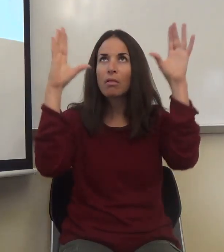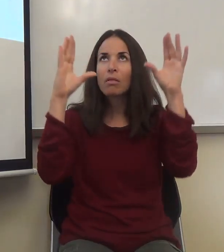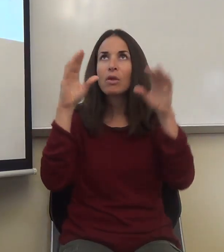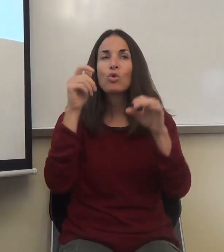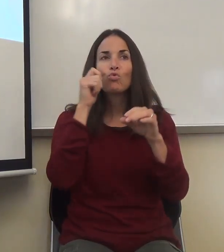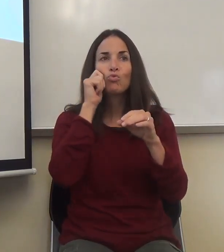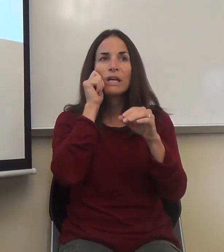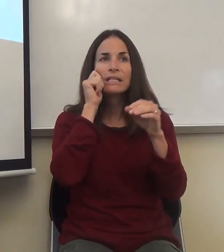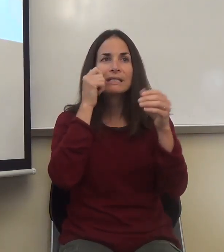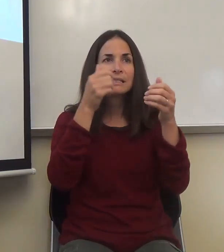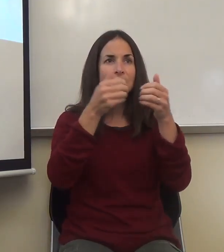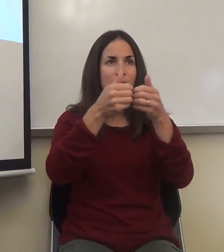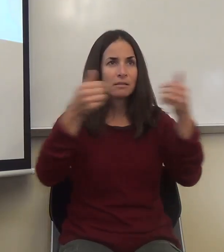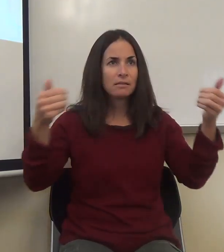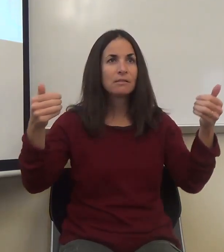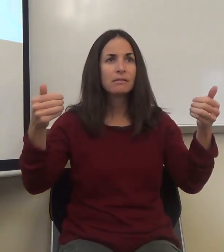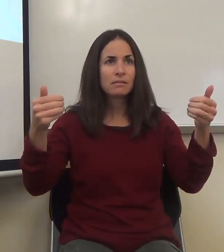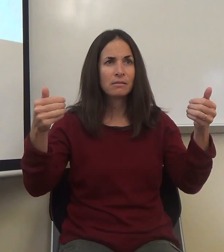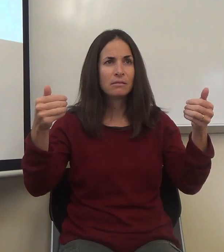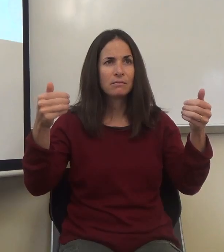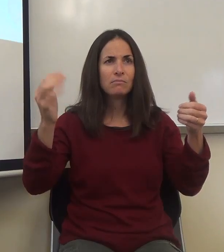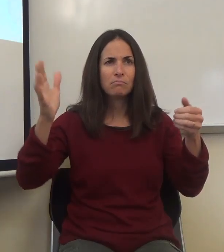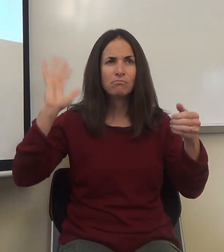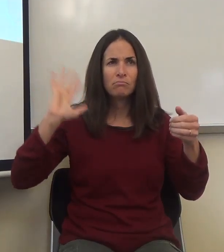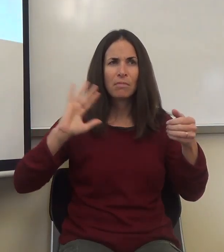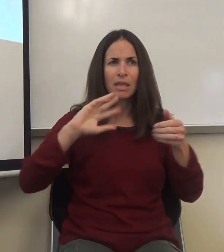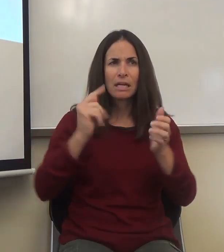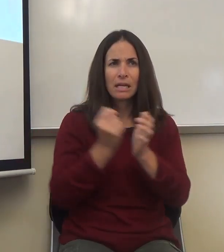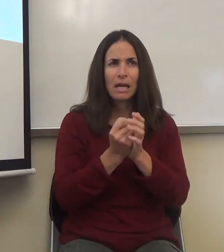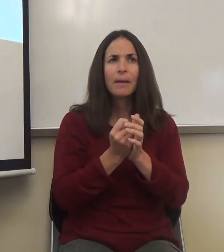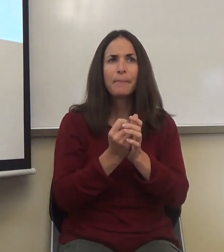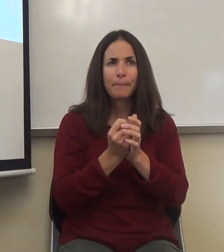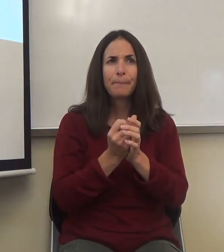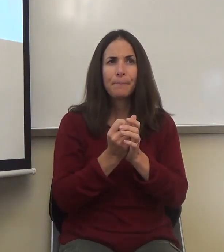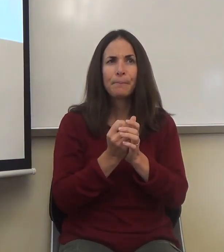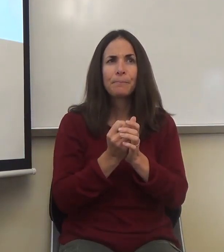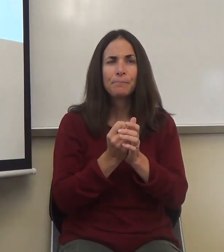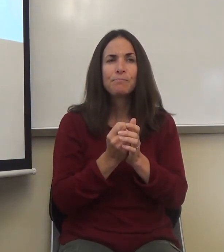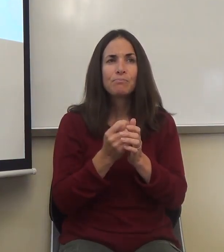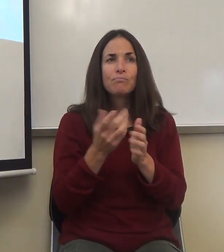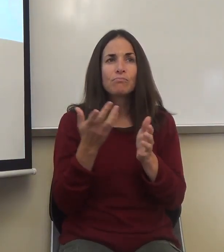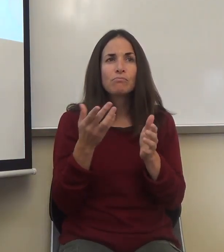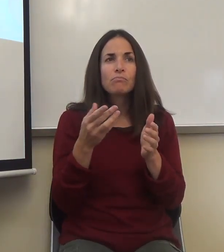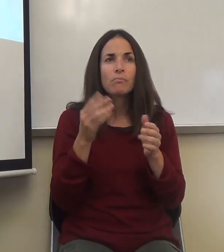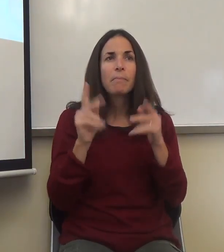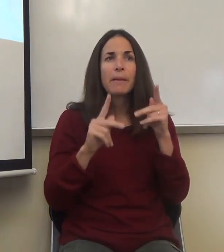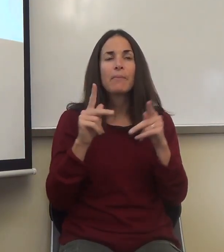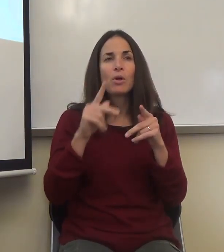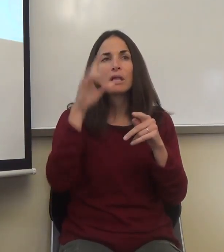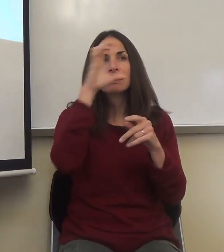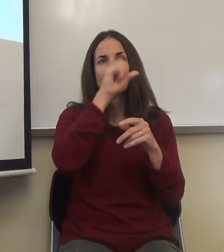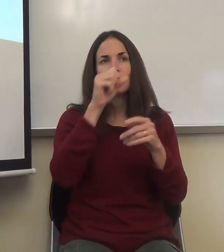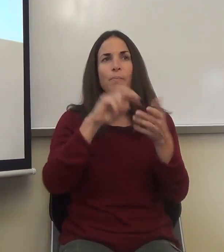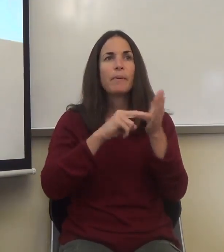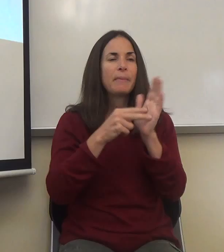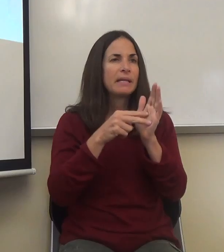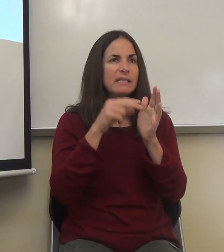desk. But in American language, as history has unfolded